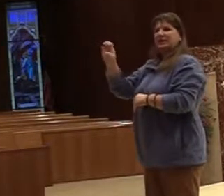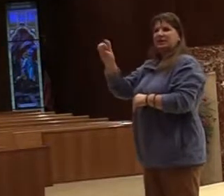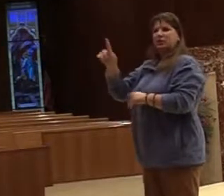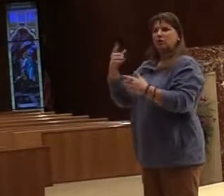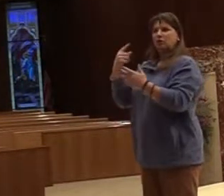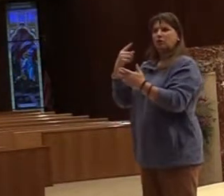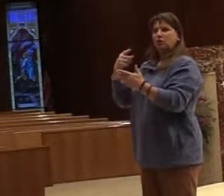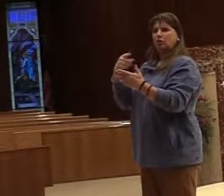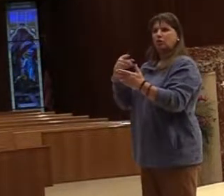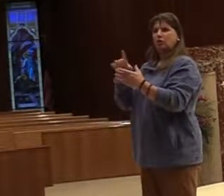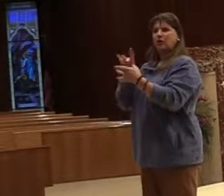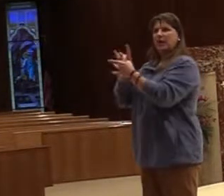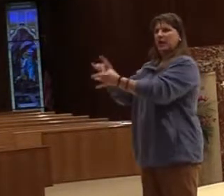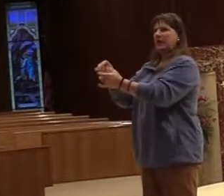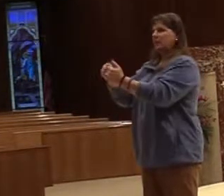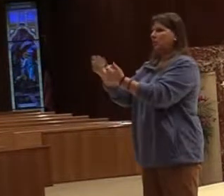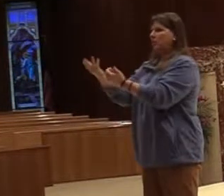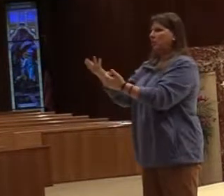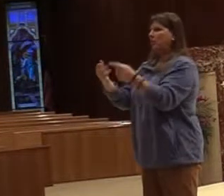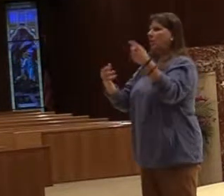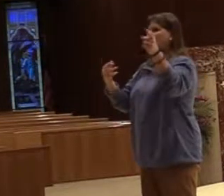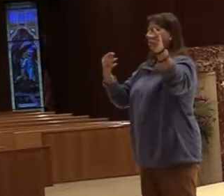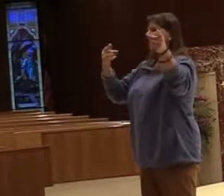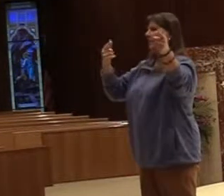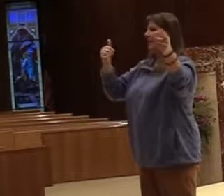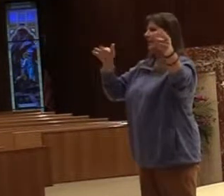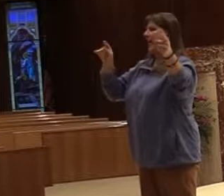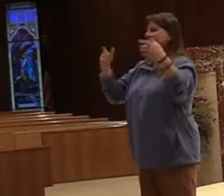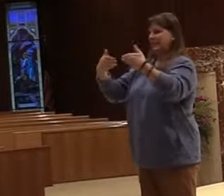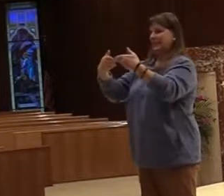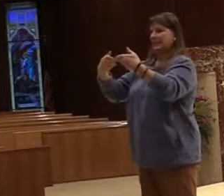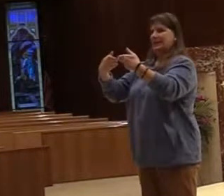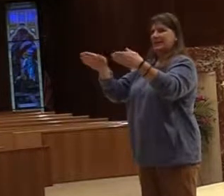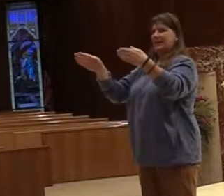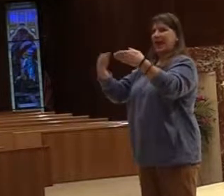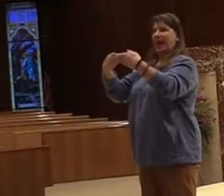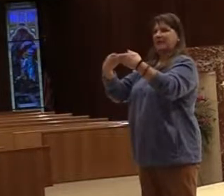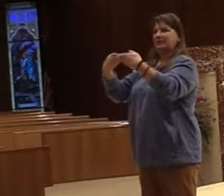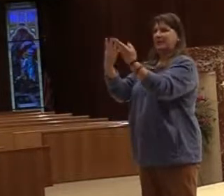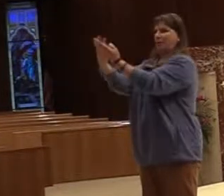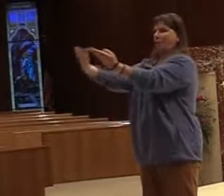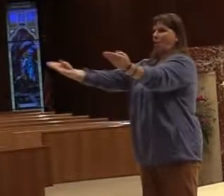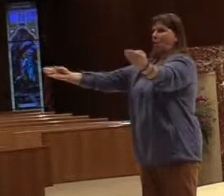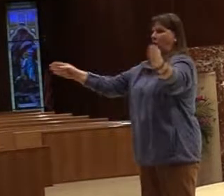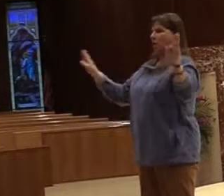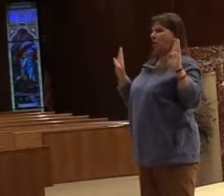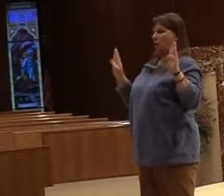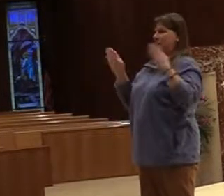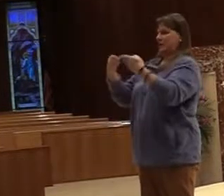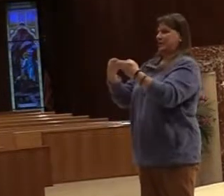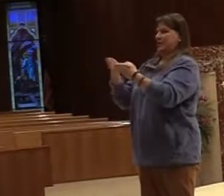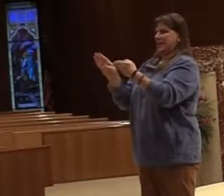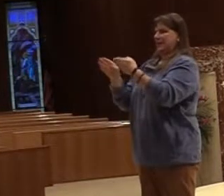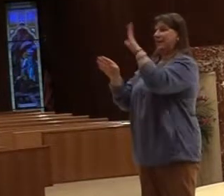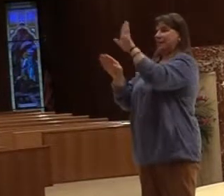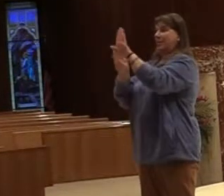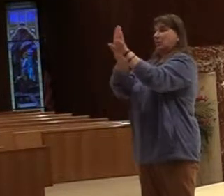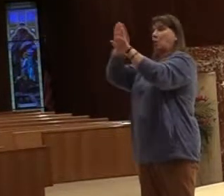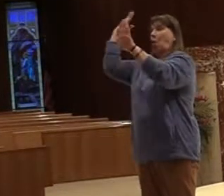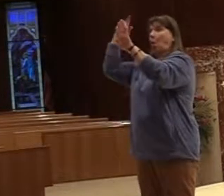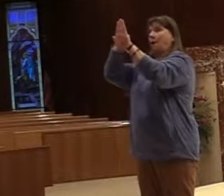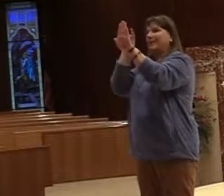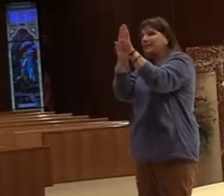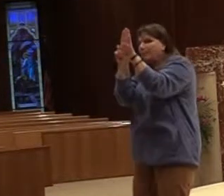of the needle? It's a gate. Yeah, it was the smaller, narrow gate inside the larger gate. And our last